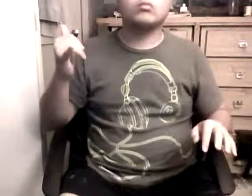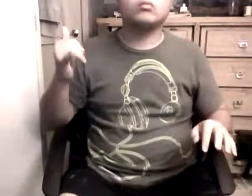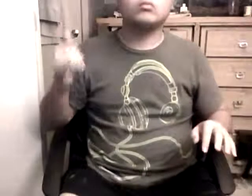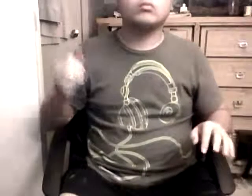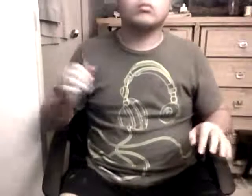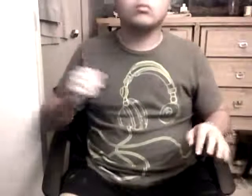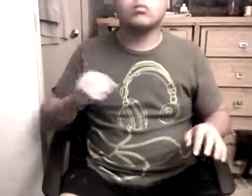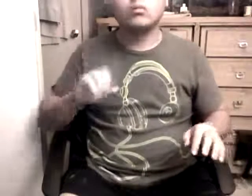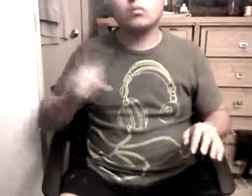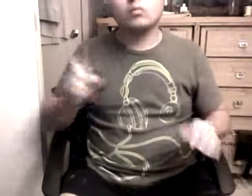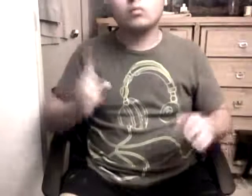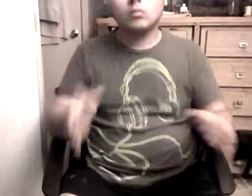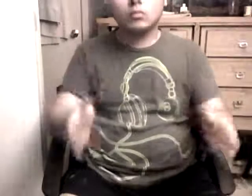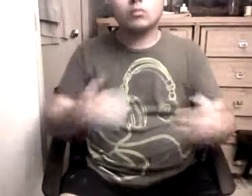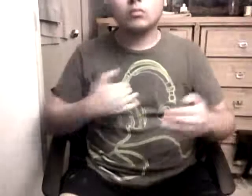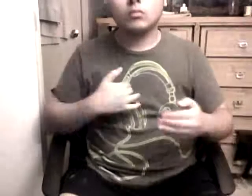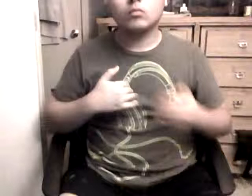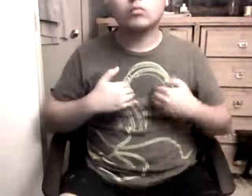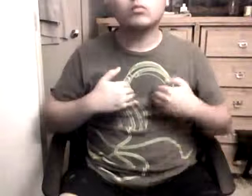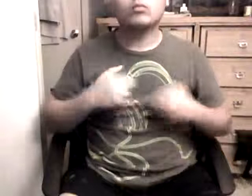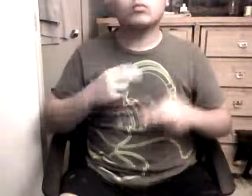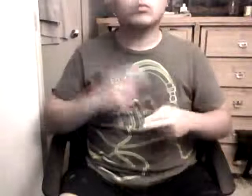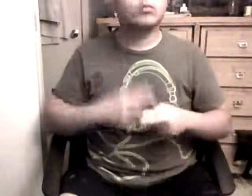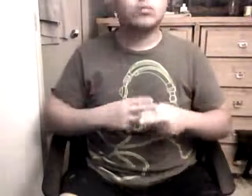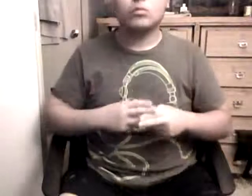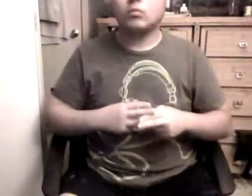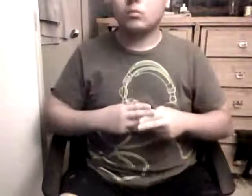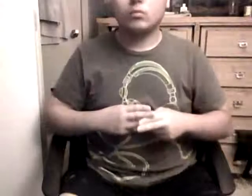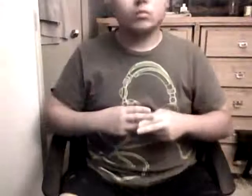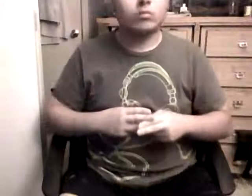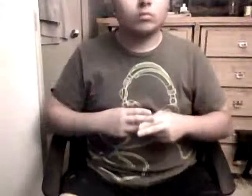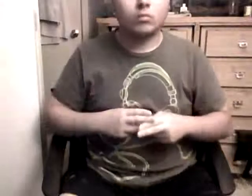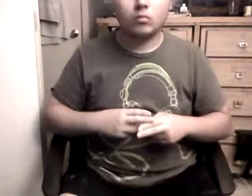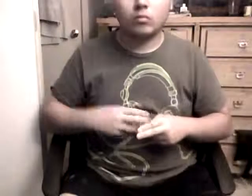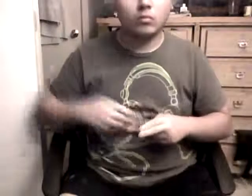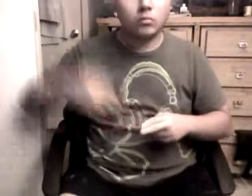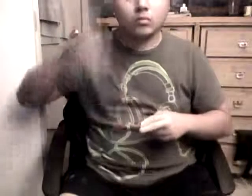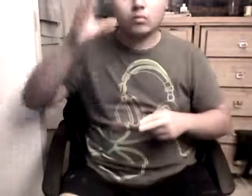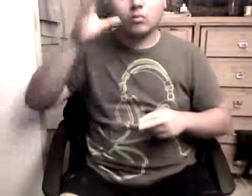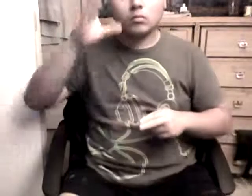Where the streets have no name Where